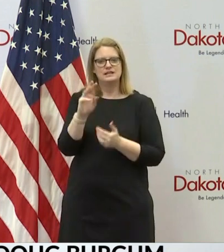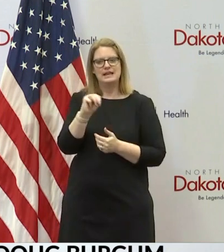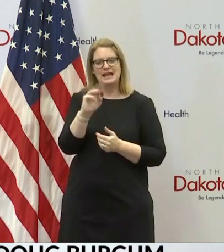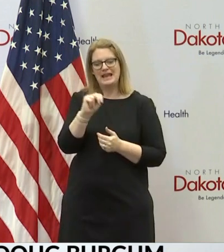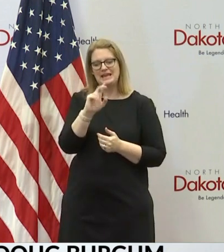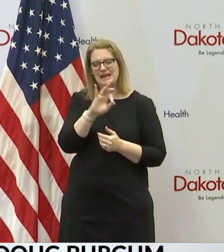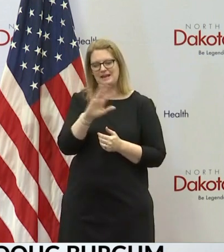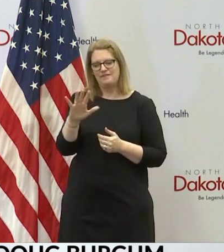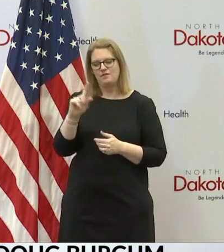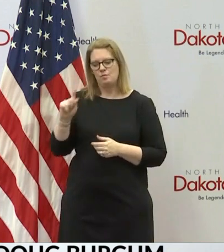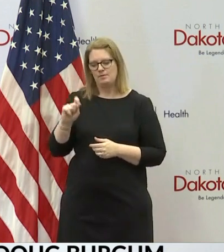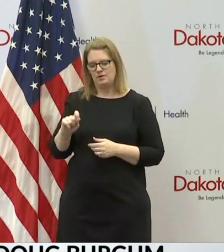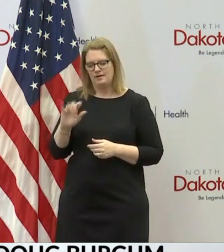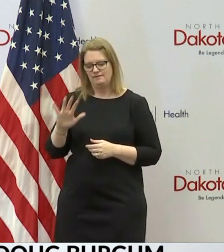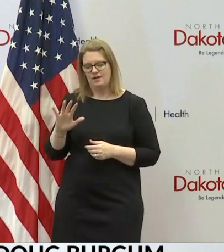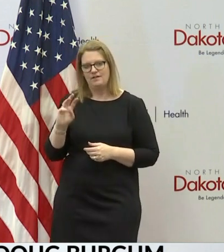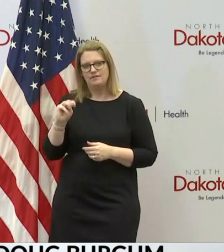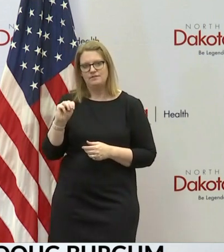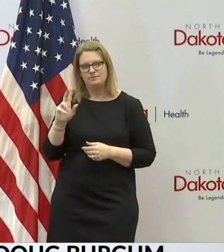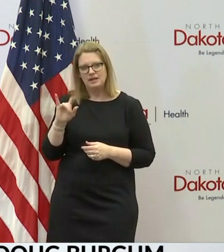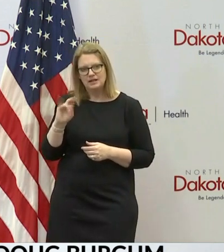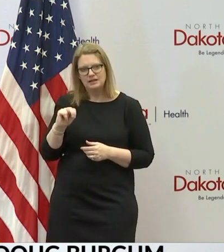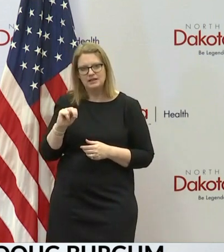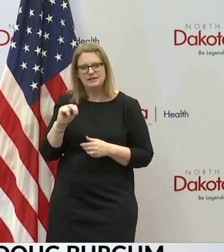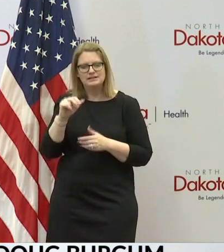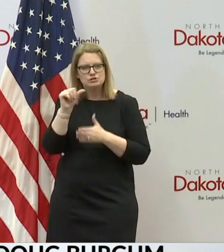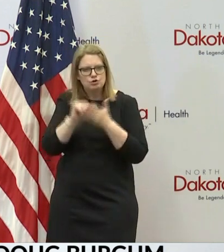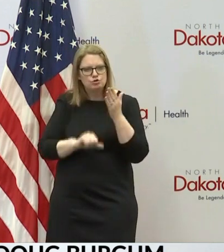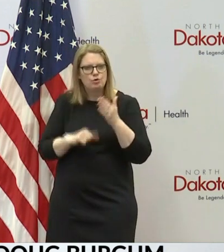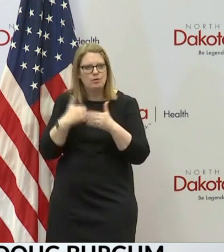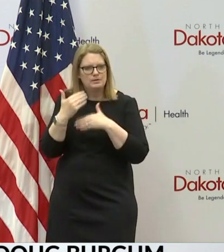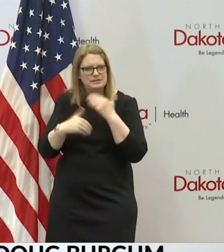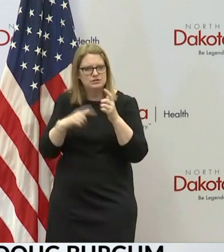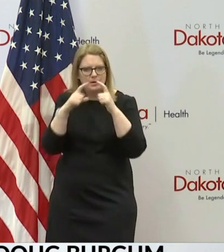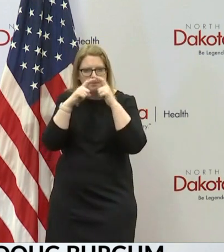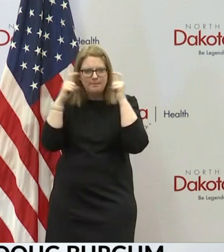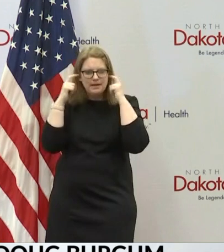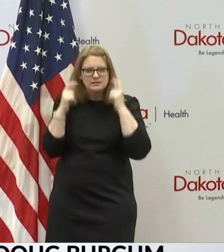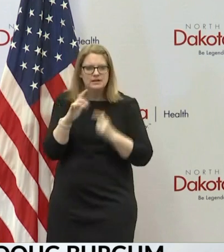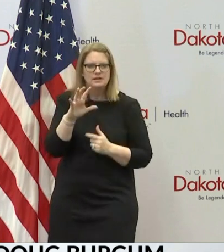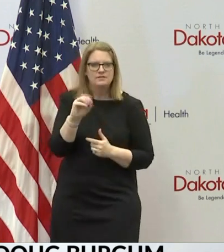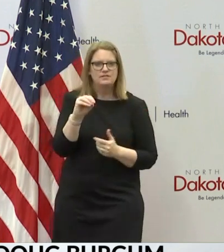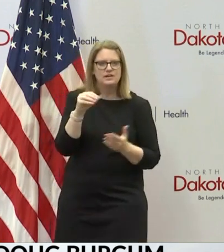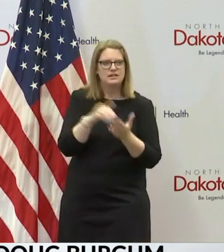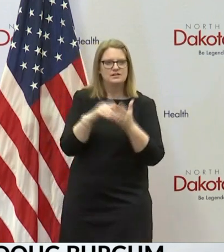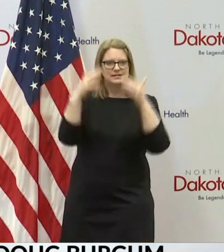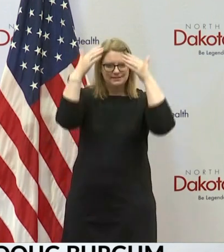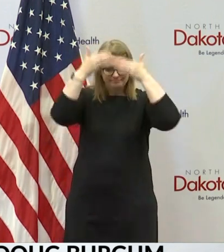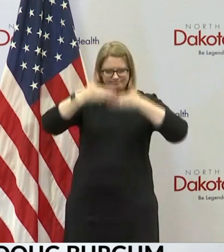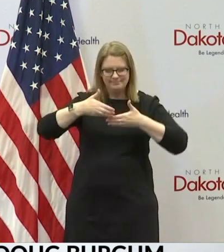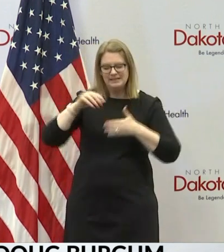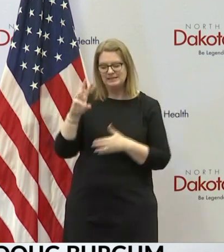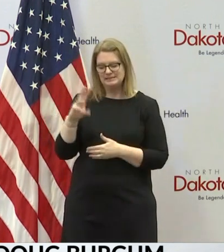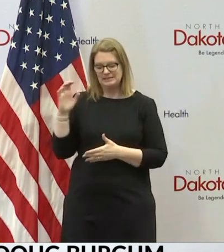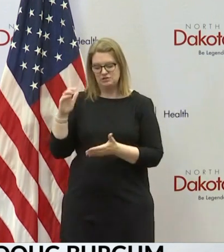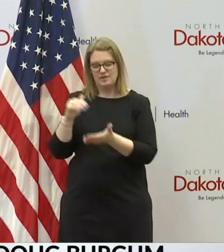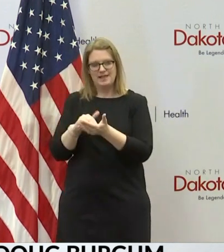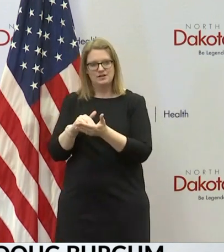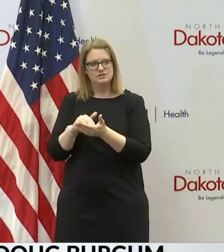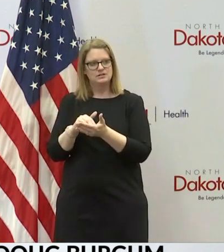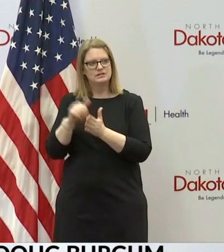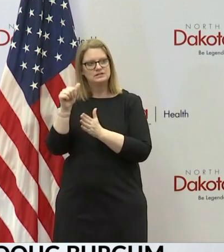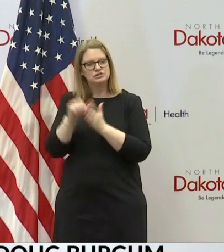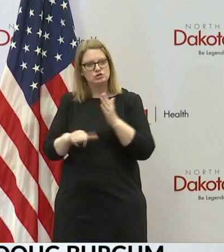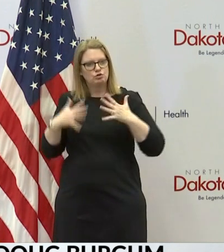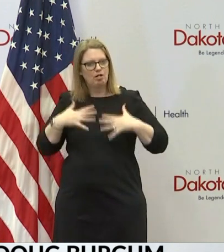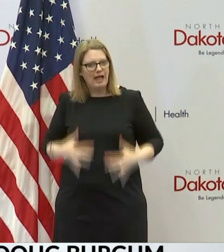masks, 1.5 million surgical and procedural masks, nearly 55,000 eye and face shields, 600,000